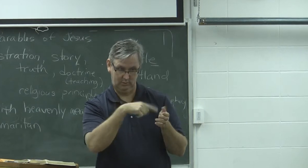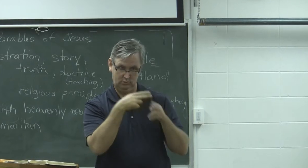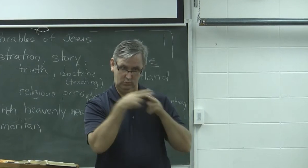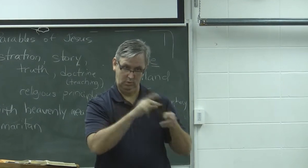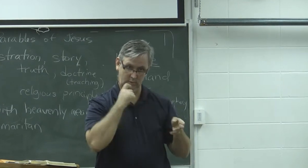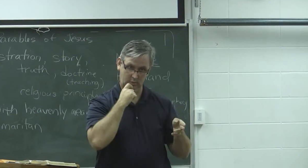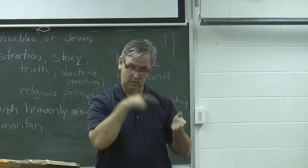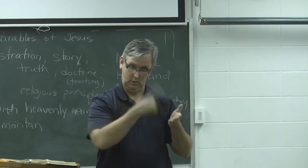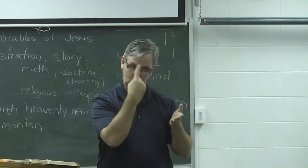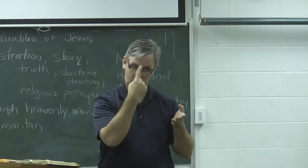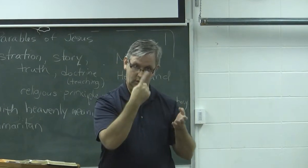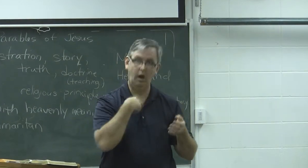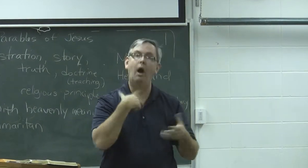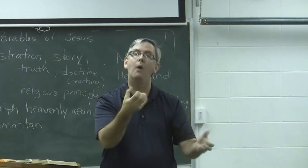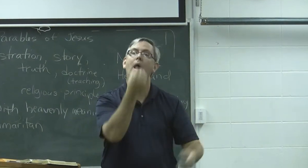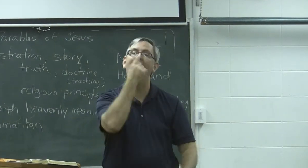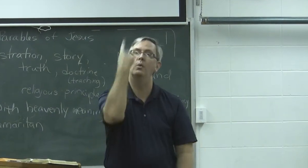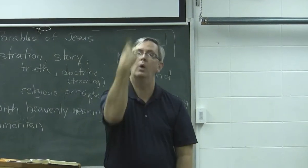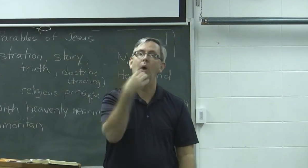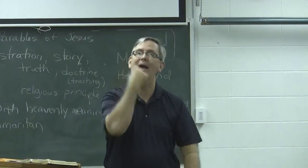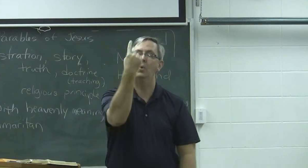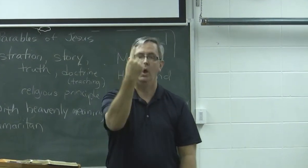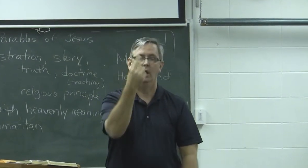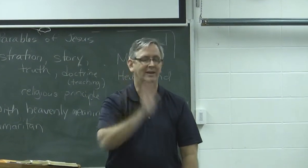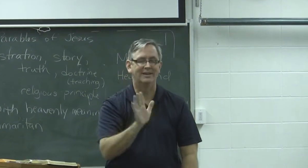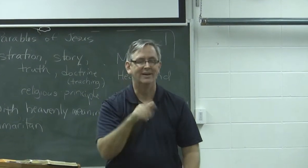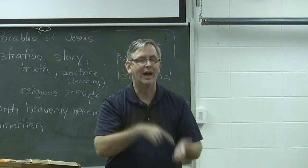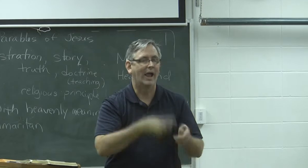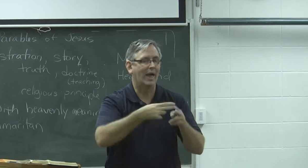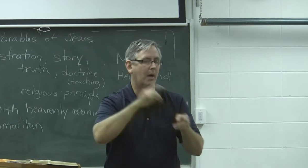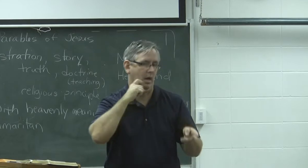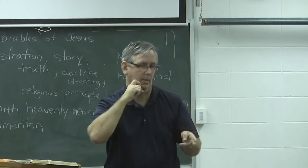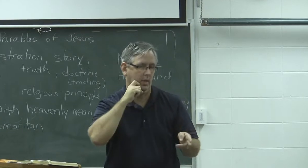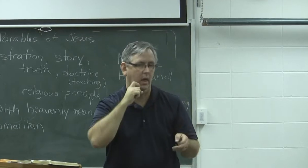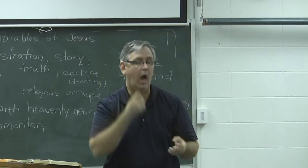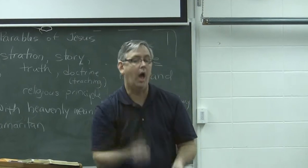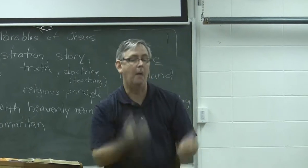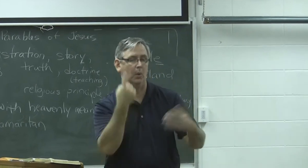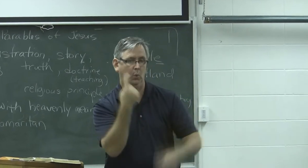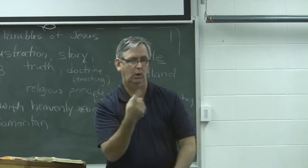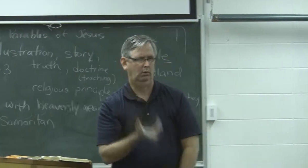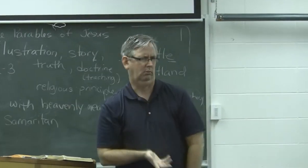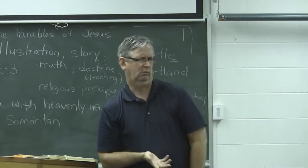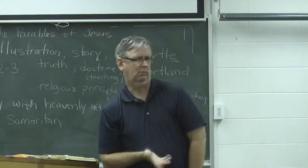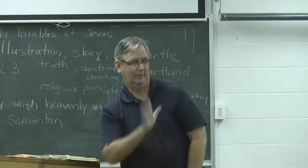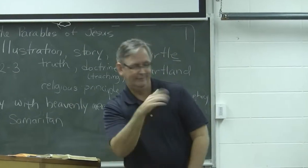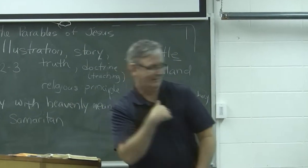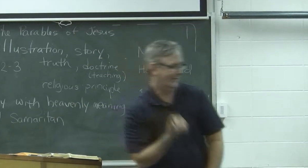does that mean? You call it an apple? I want to eat 1. No. If the name of the thing is apple, there's only 1 of